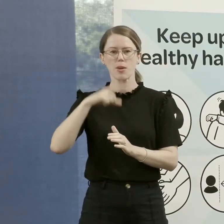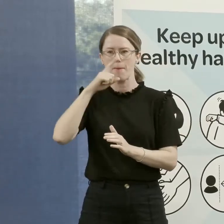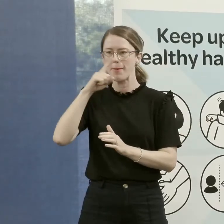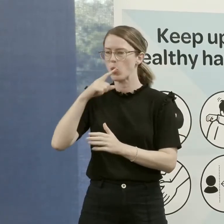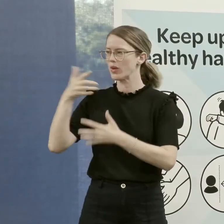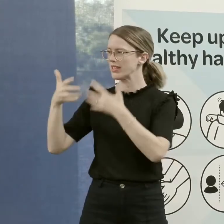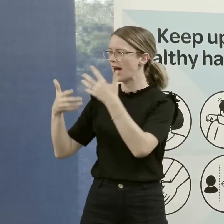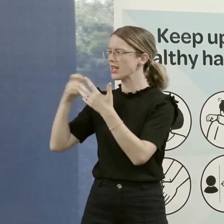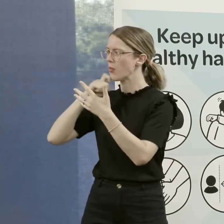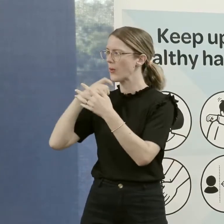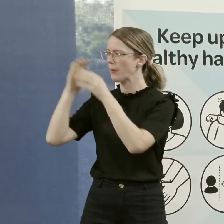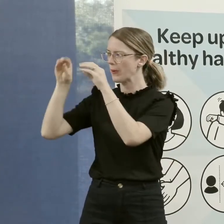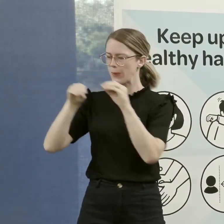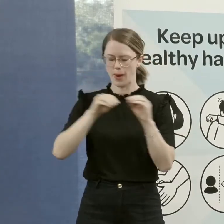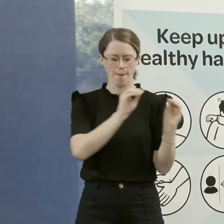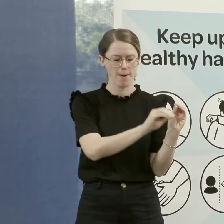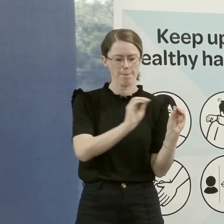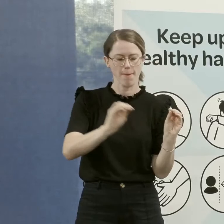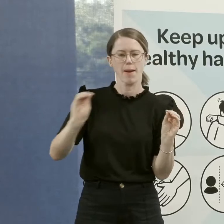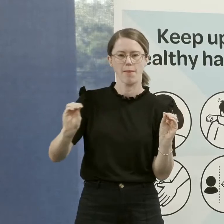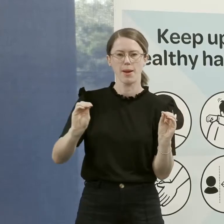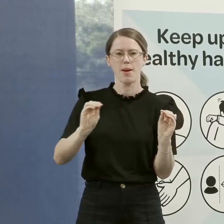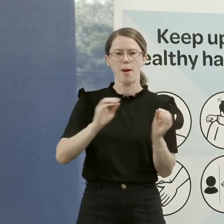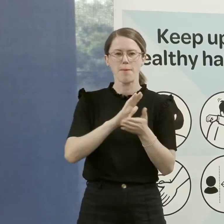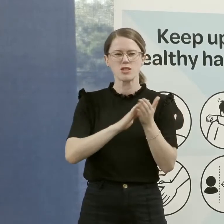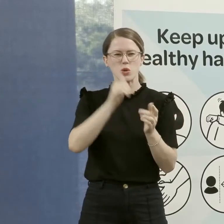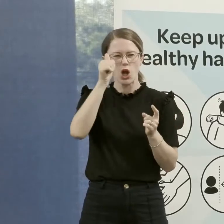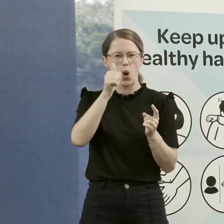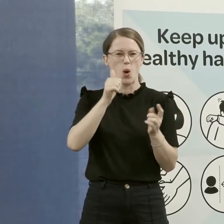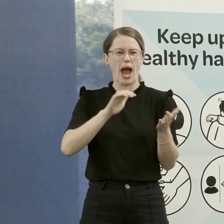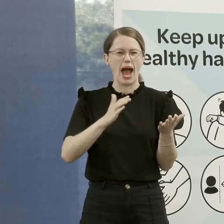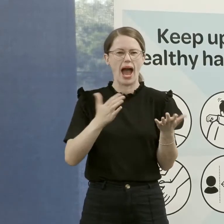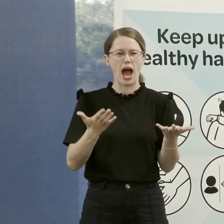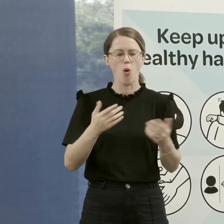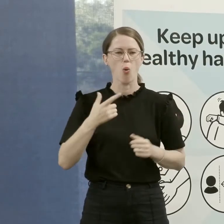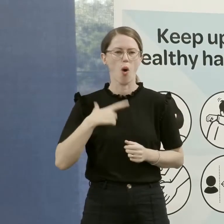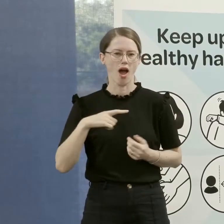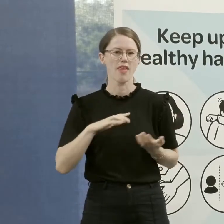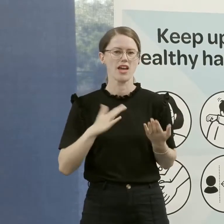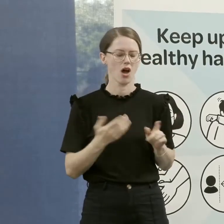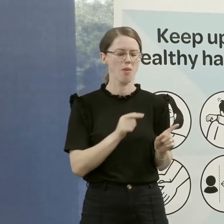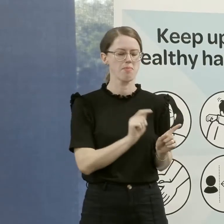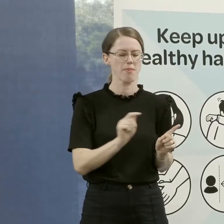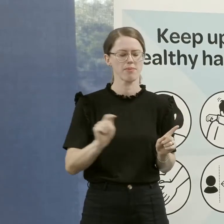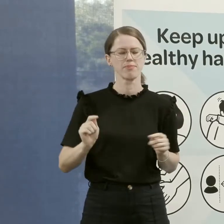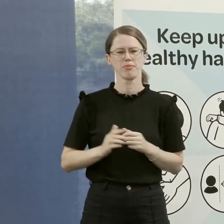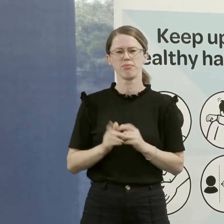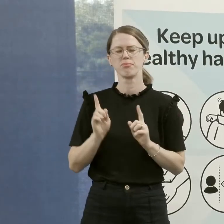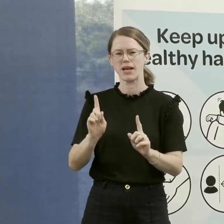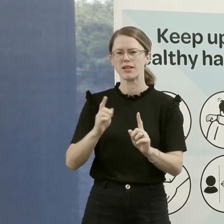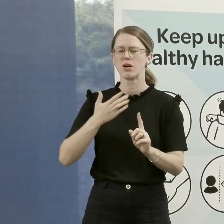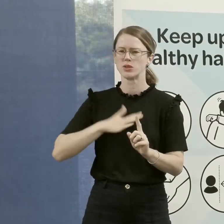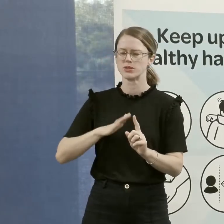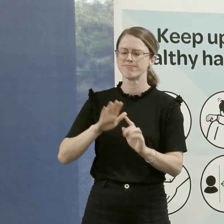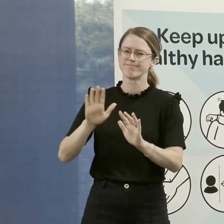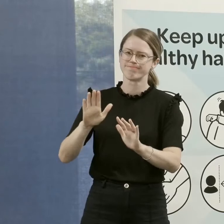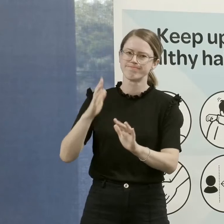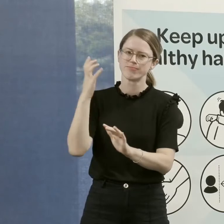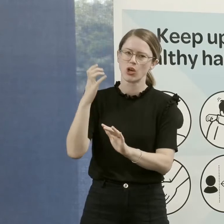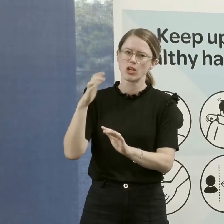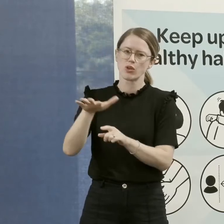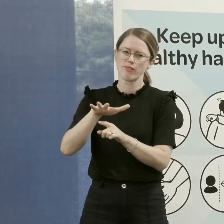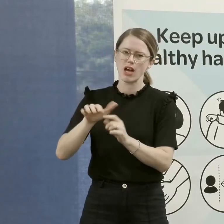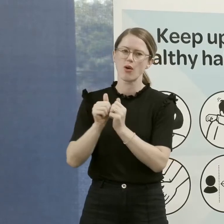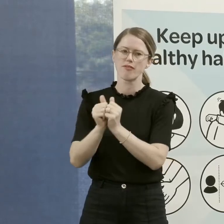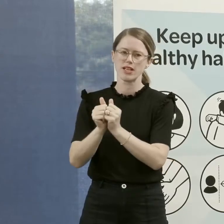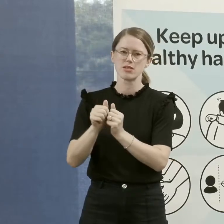at the data every day with a special workaround. So I do want to pass on my condolences, not just to the whānau and